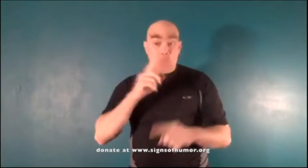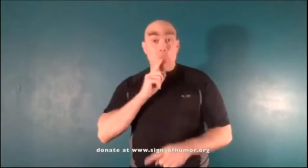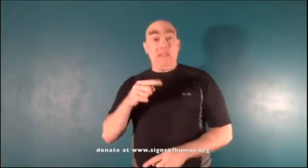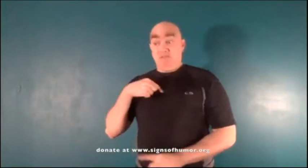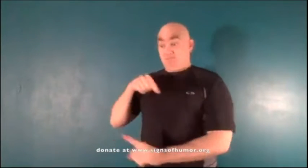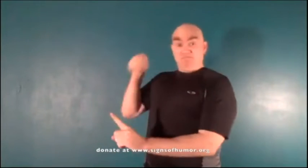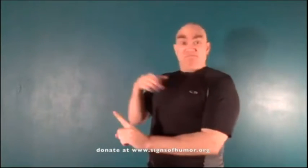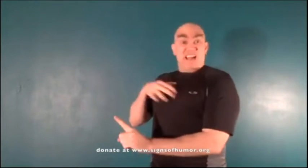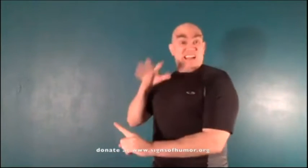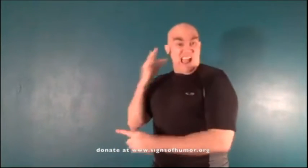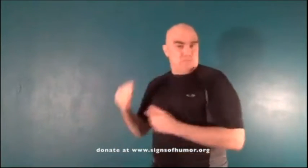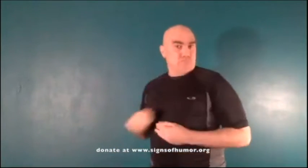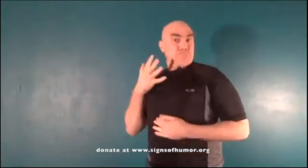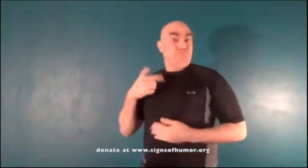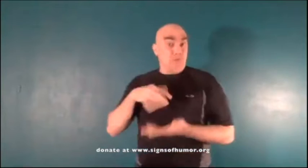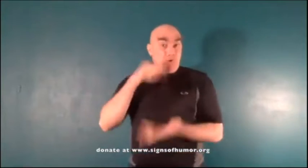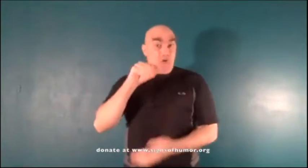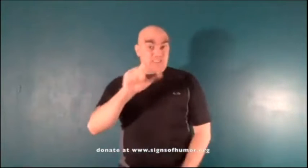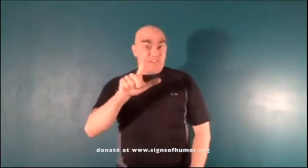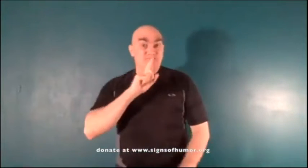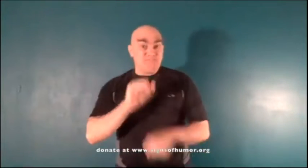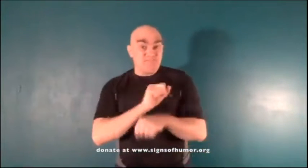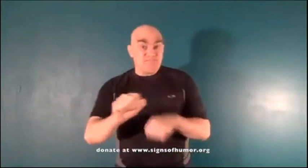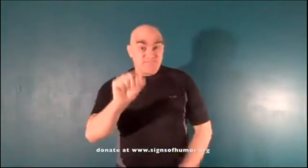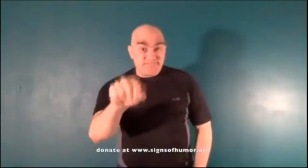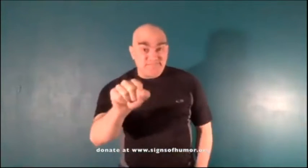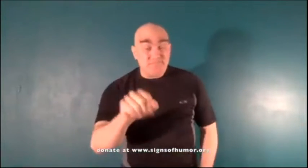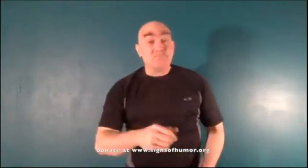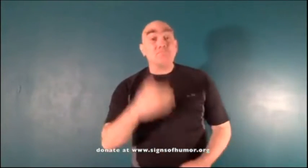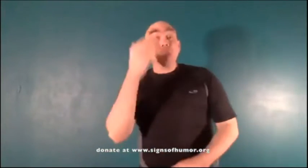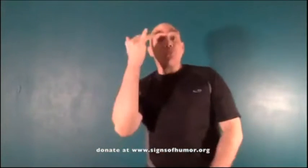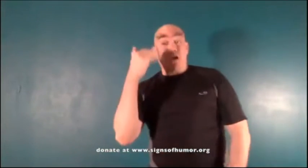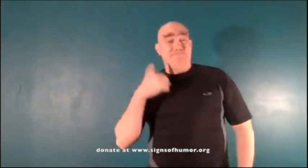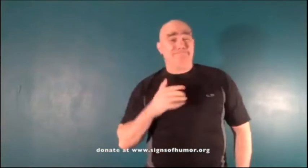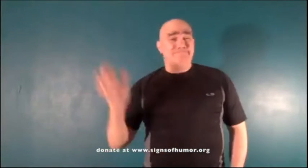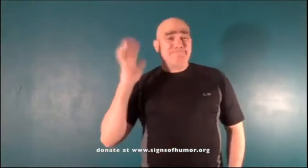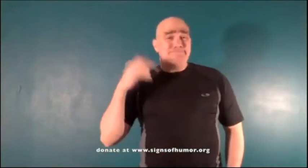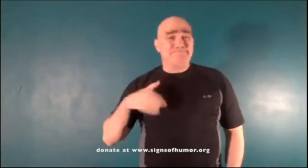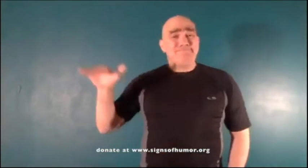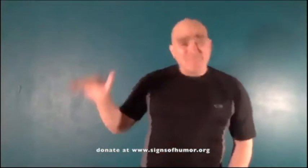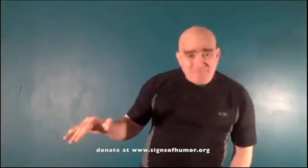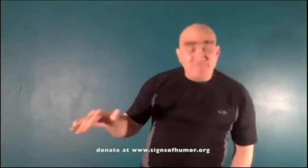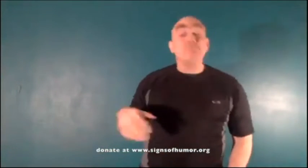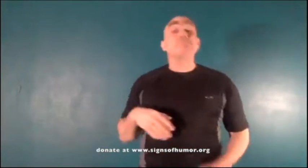my cat. And if that doesn't make sense, then I'll tell you the story. I learned ASL because of my cat.